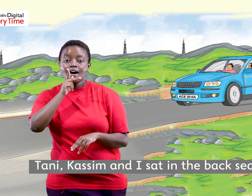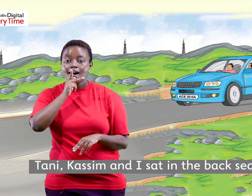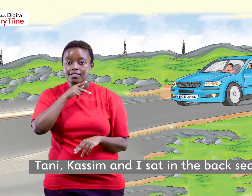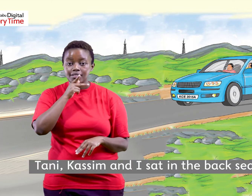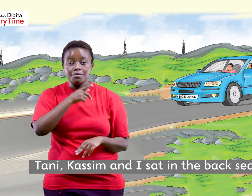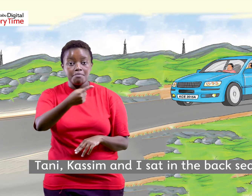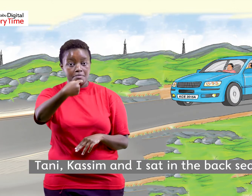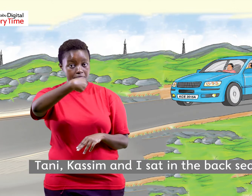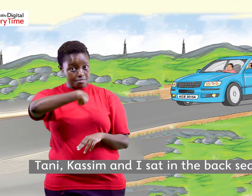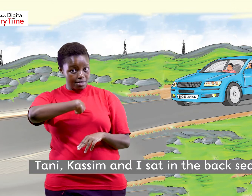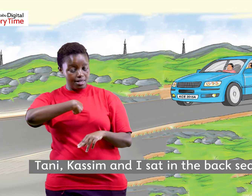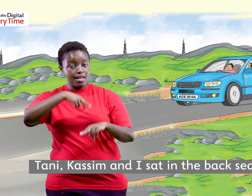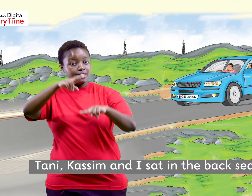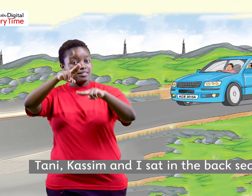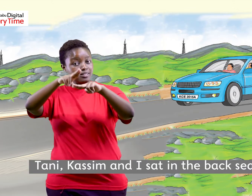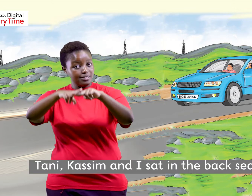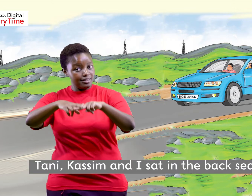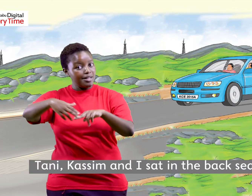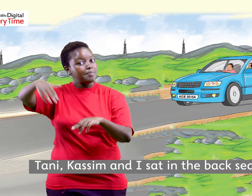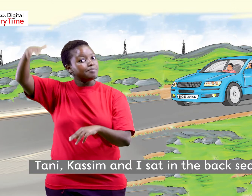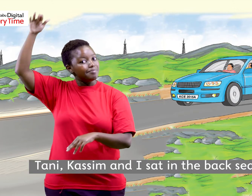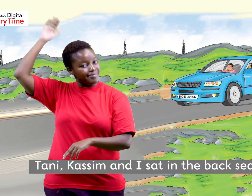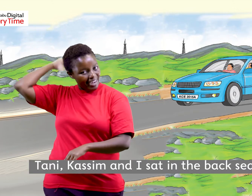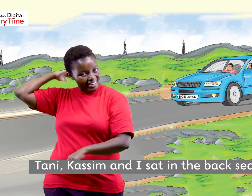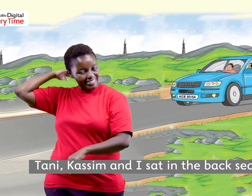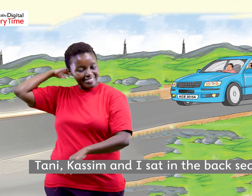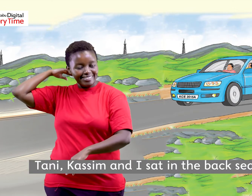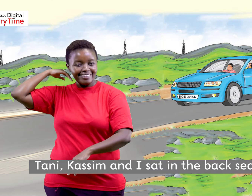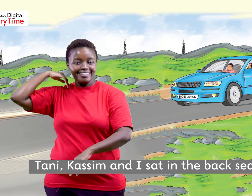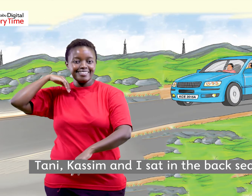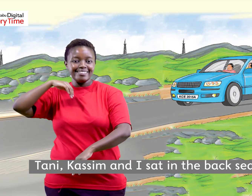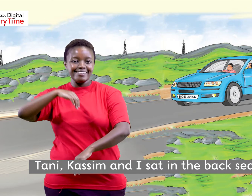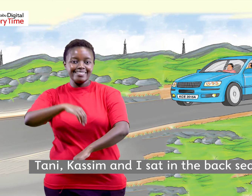Tani, Kasim, and I sat in the back seat.